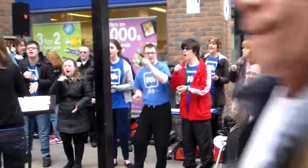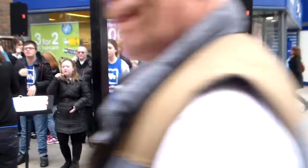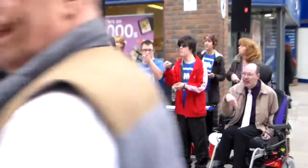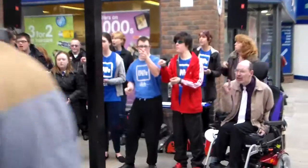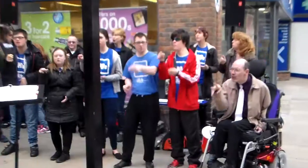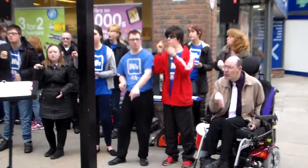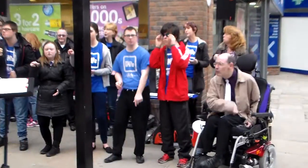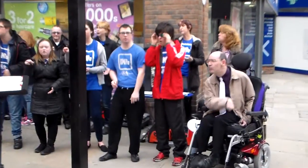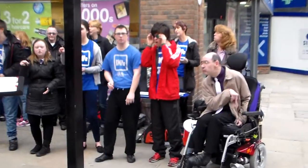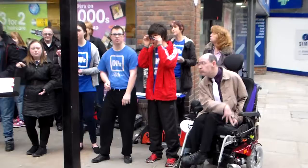Hi! Bye-bye.